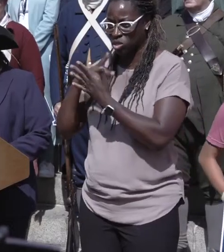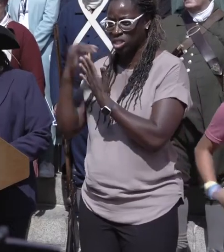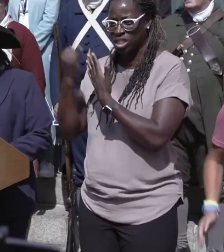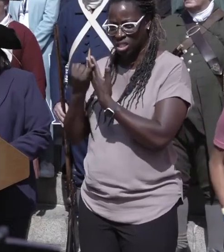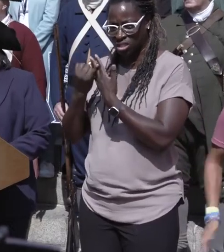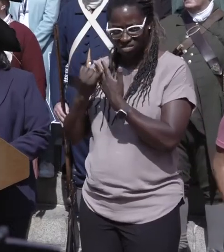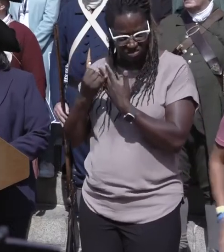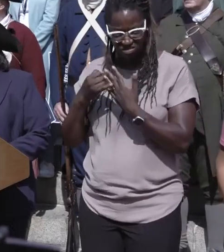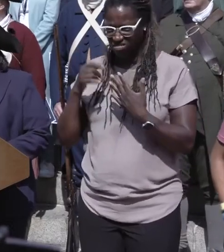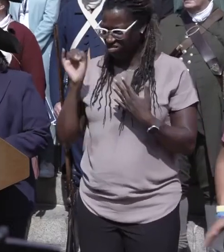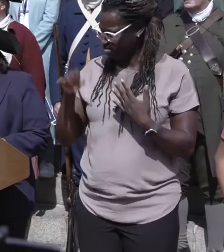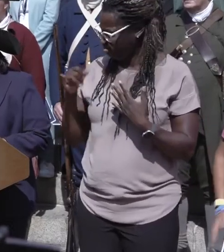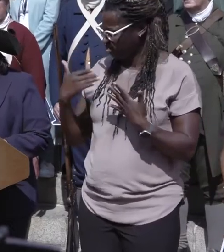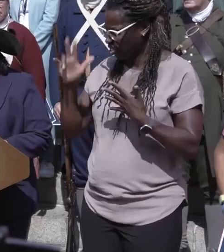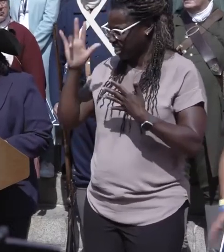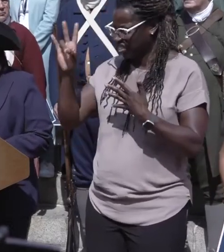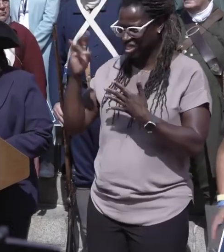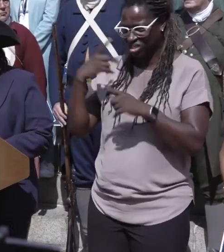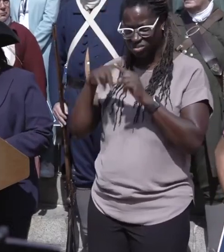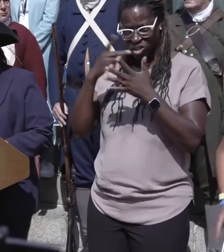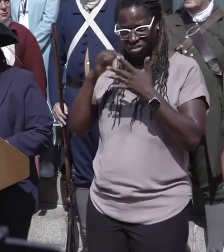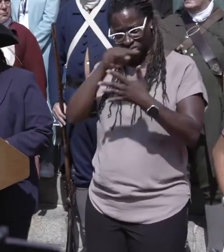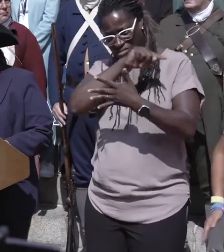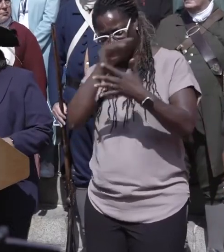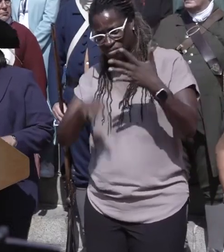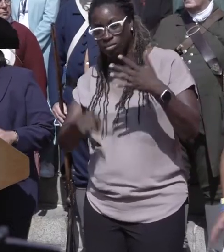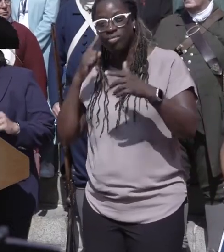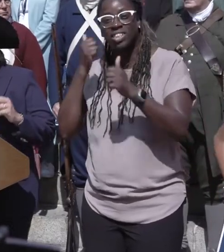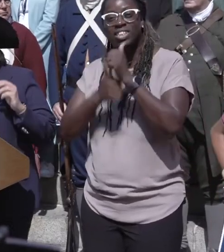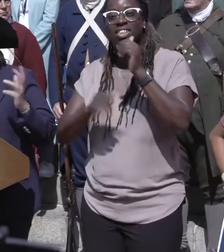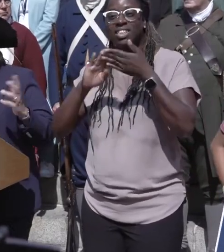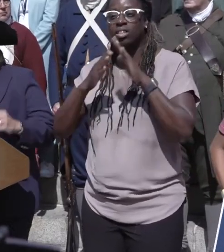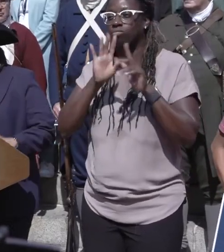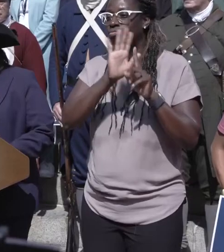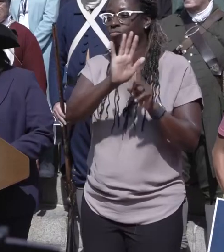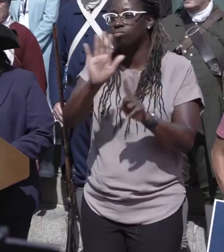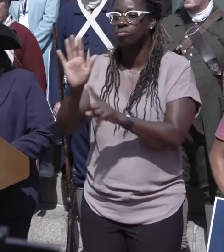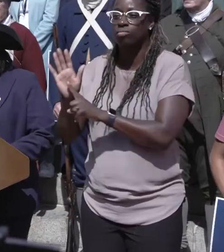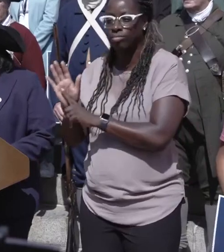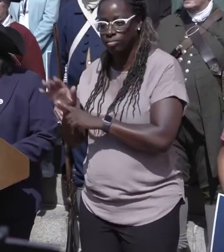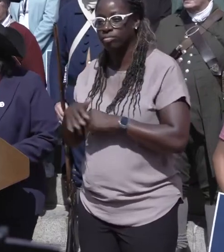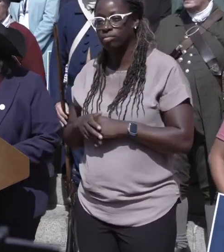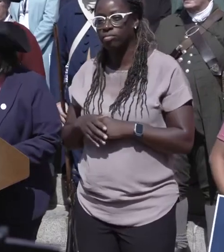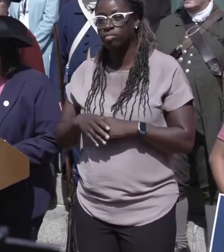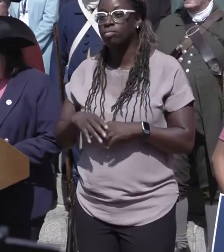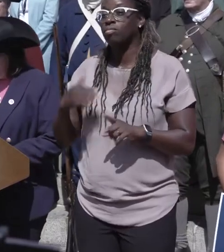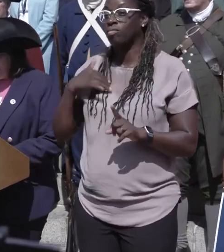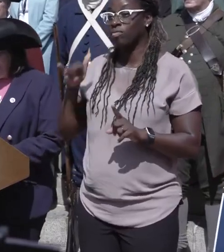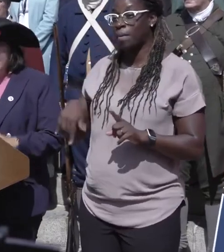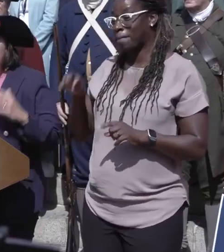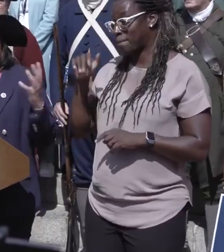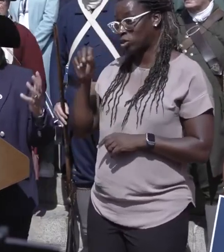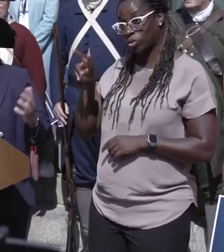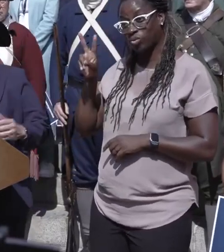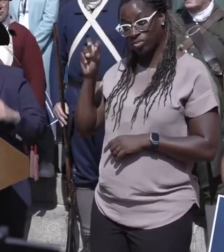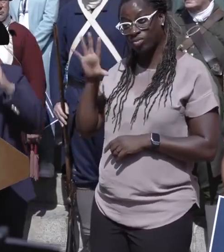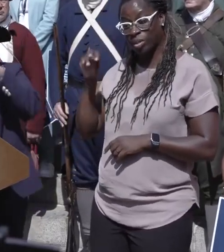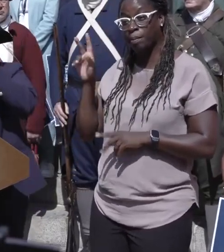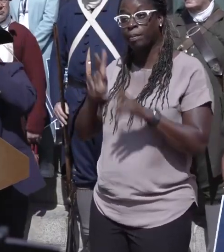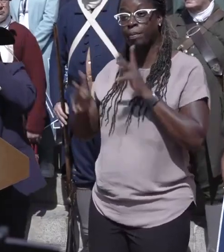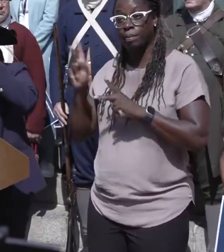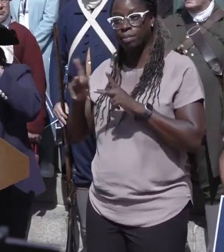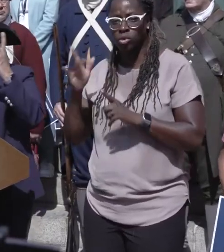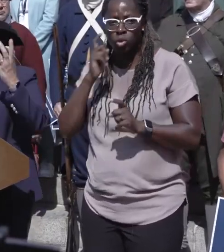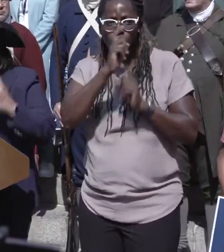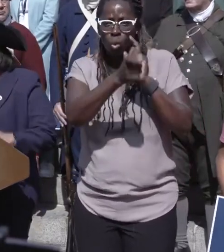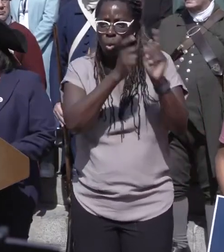round through the Massachusetts 250 grant program. These are projects that highlight the themes of revolution and independence